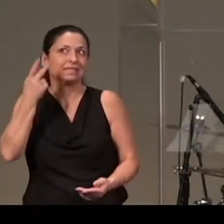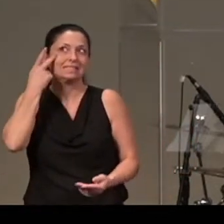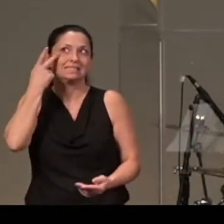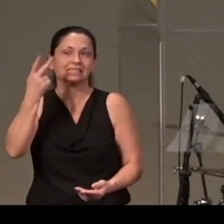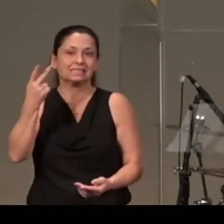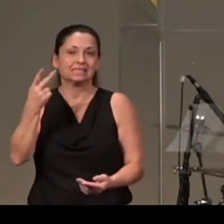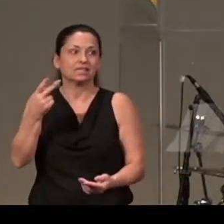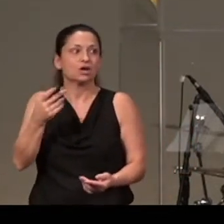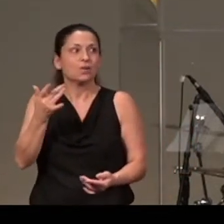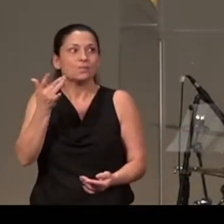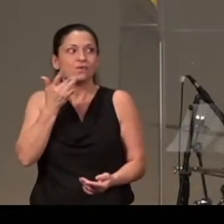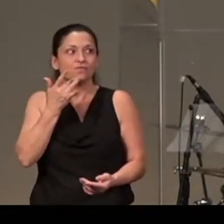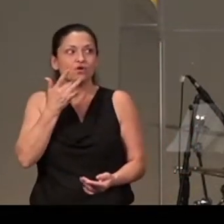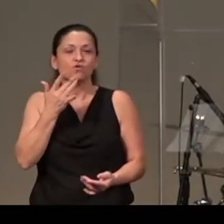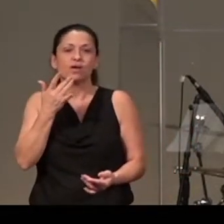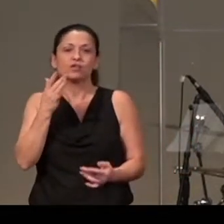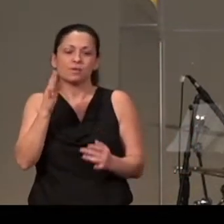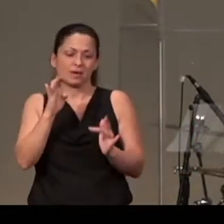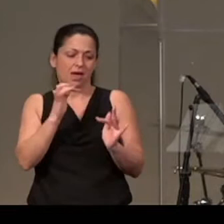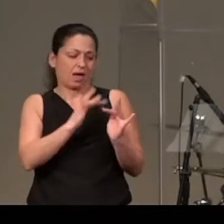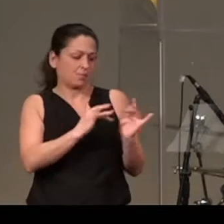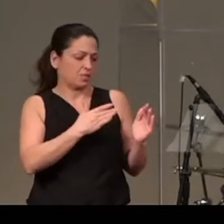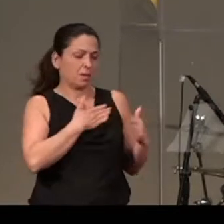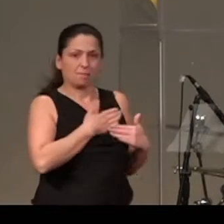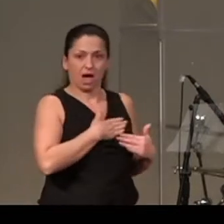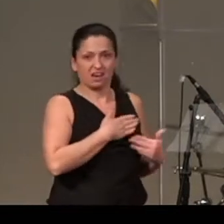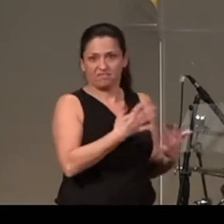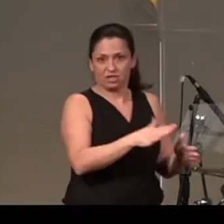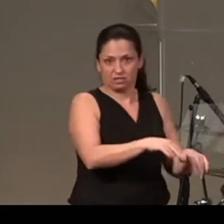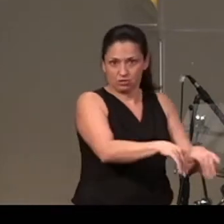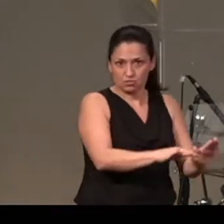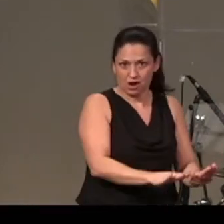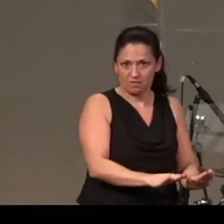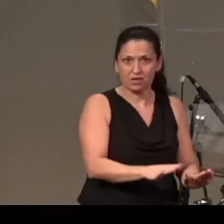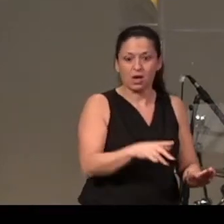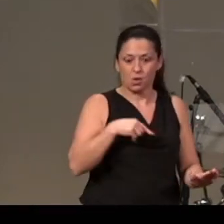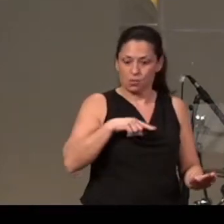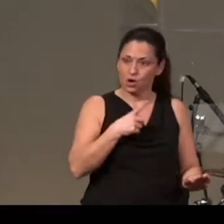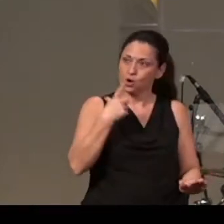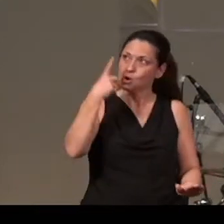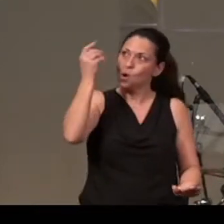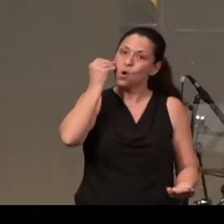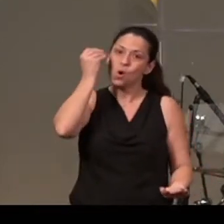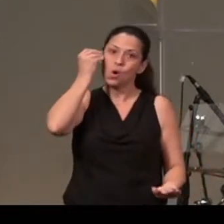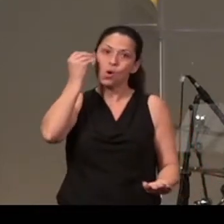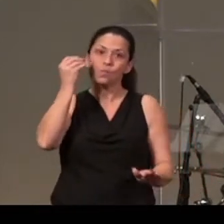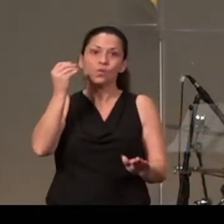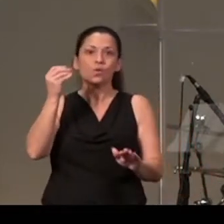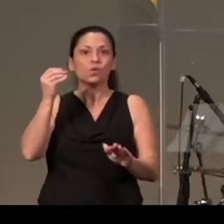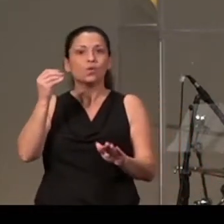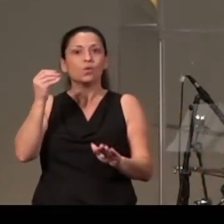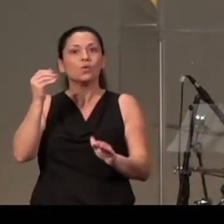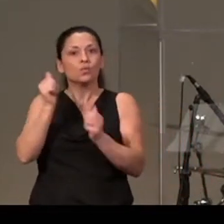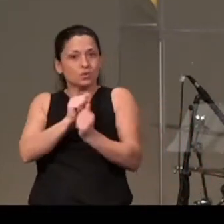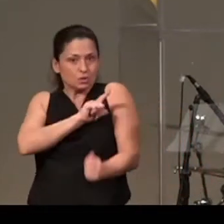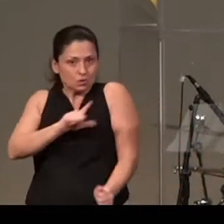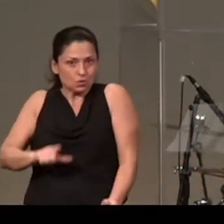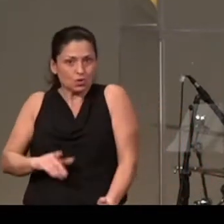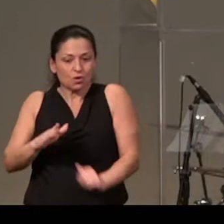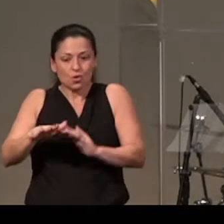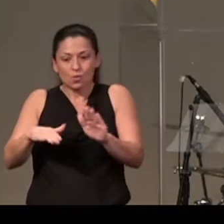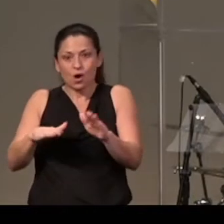prefer rather to be absent from the body. Our bodies are laid in the grave, and to be at home with the Lord, but we go to be with Jesus and walk by sight.